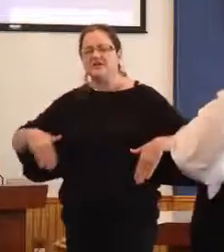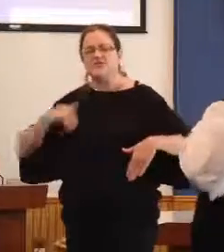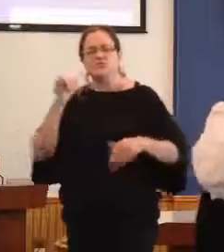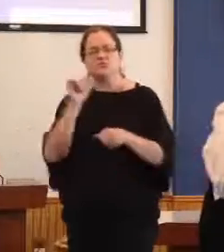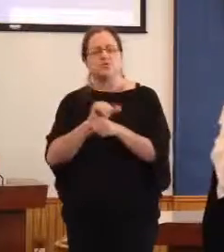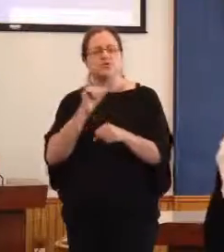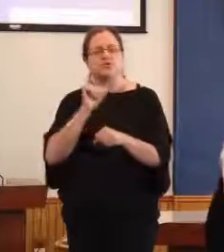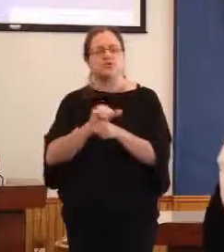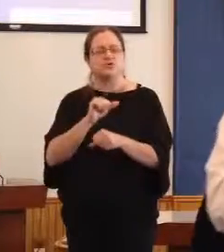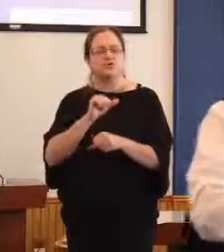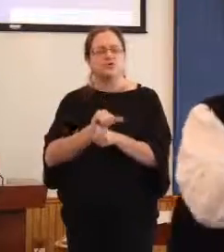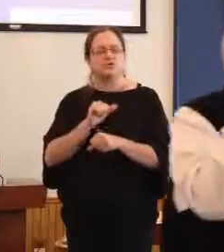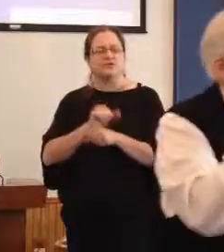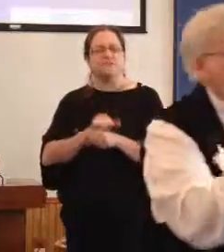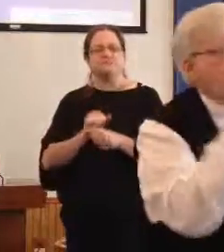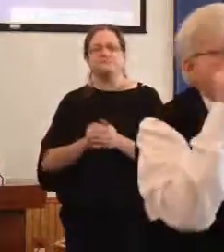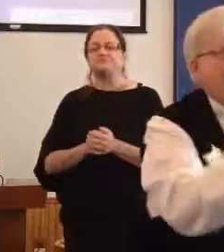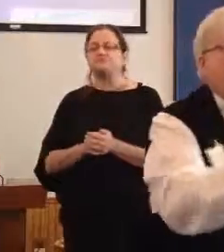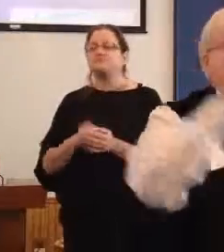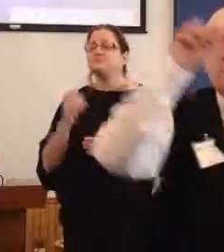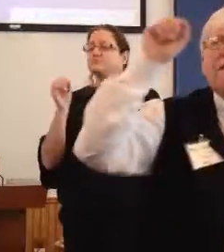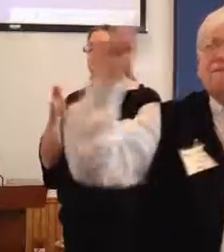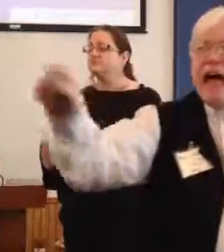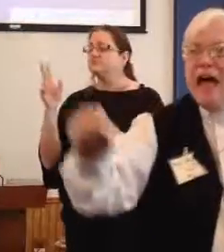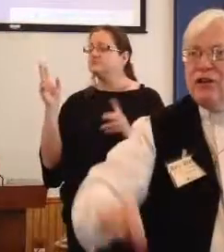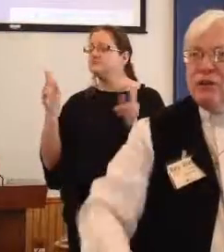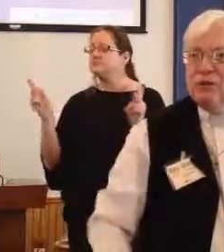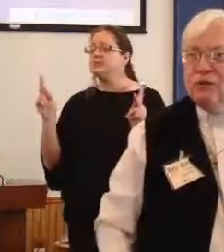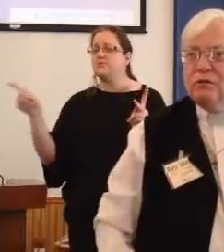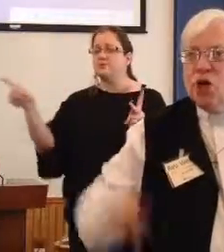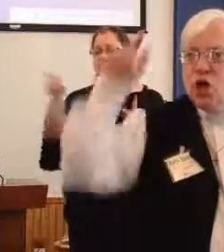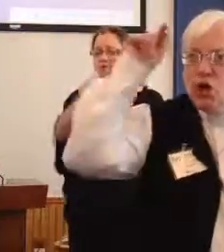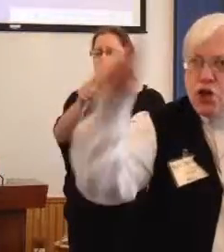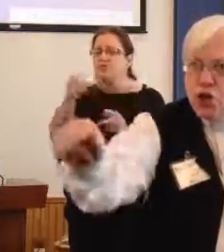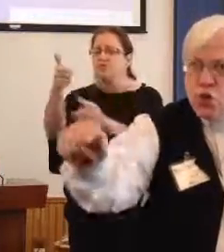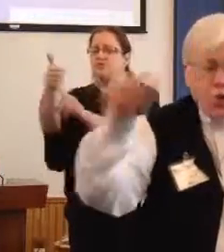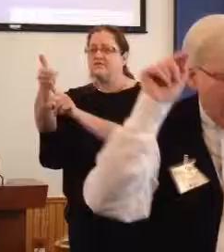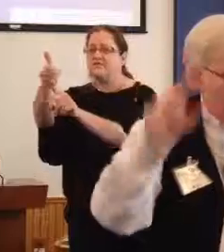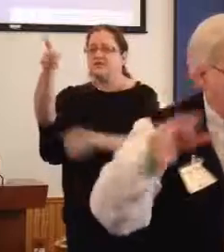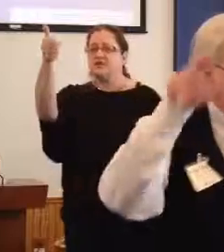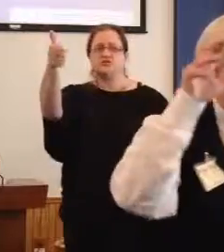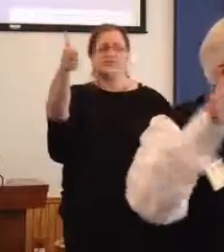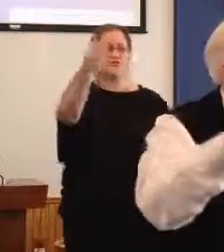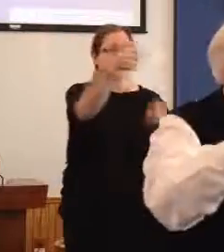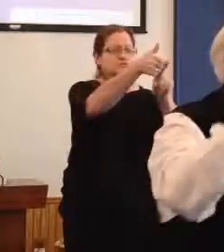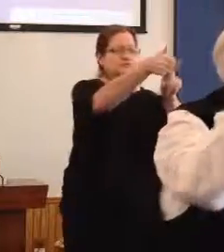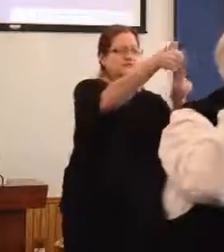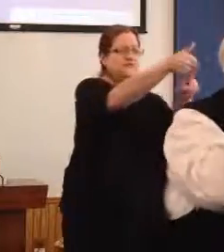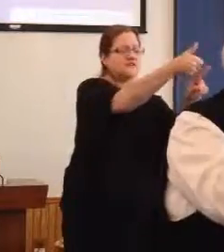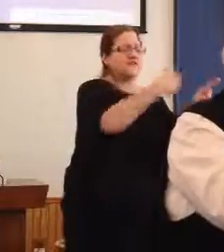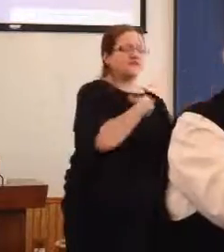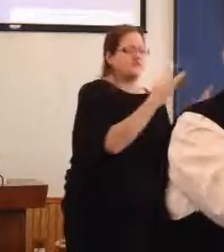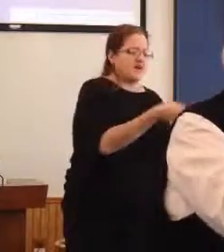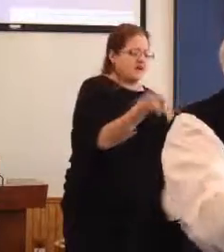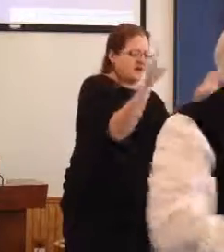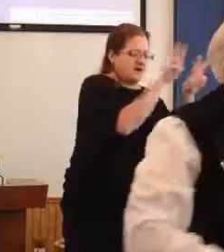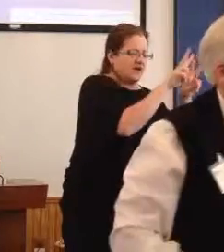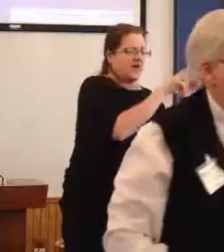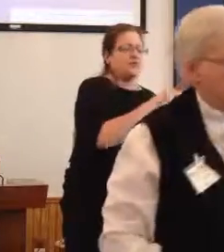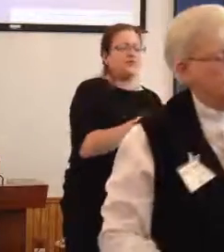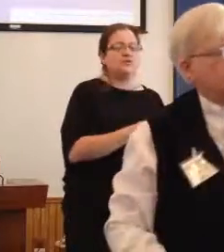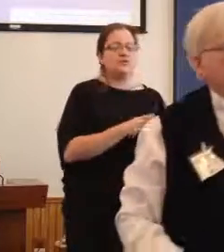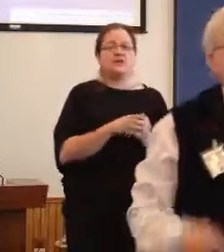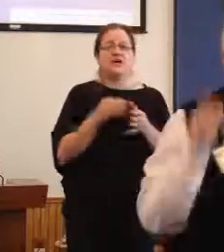that person who let you know that you have value? You have value even